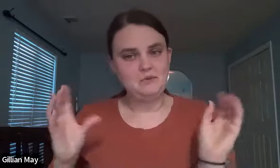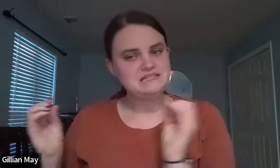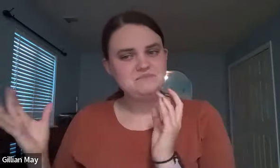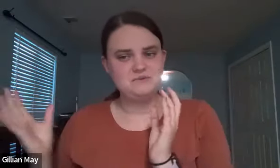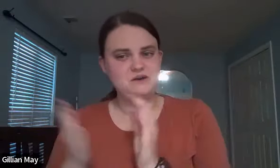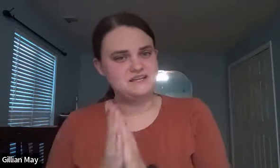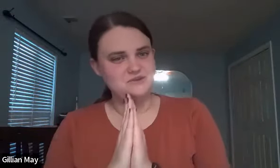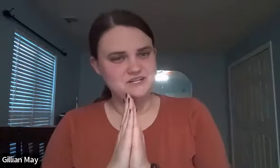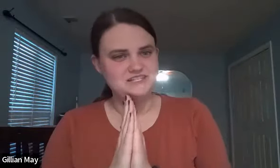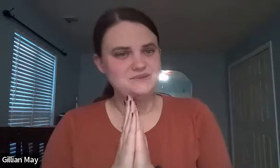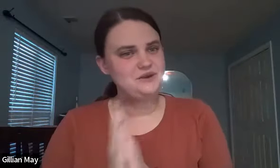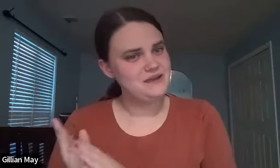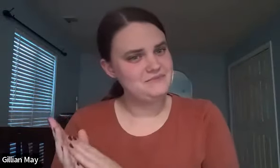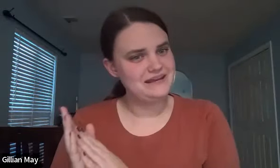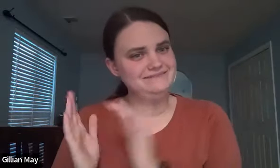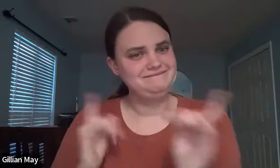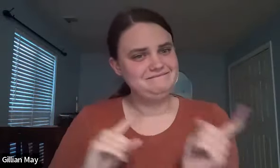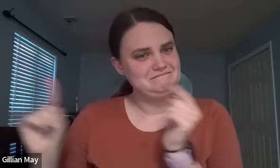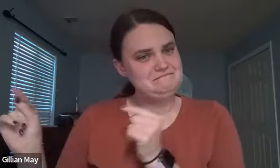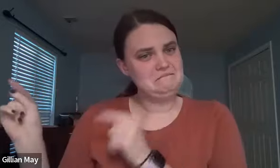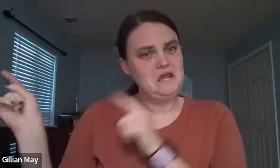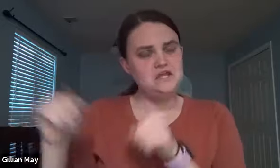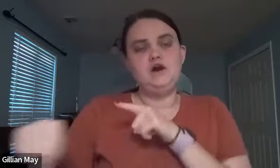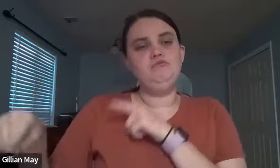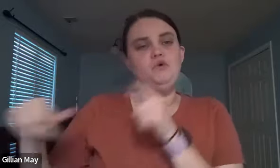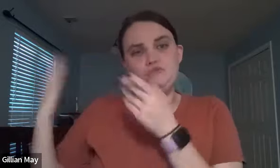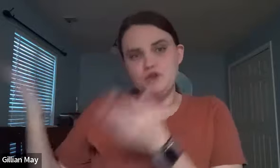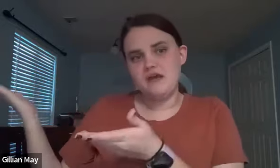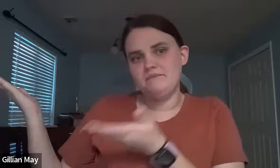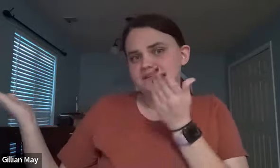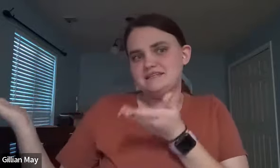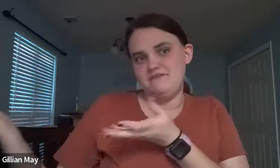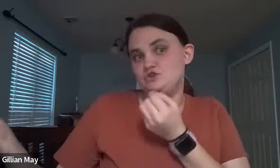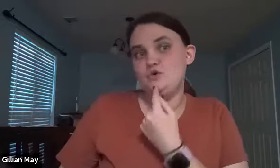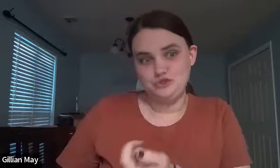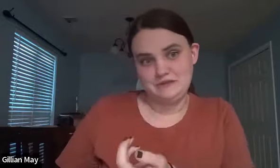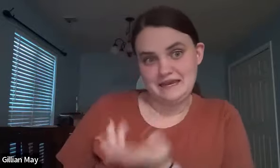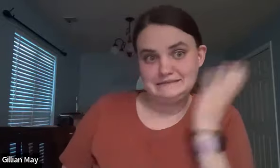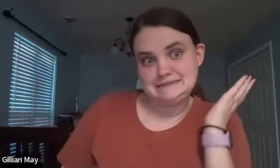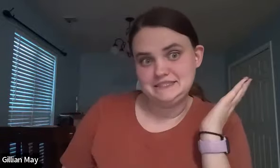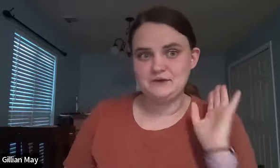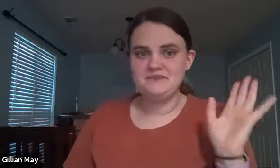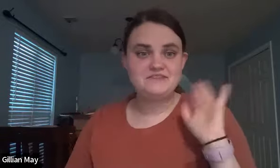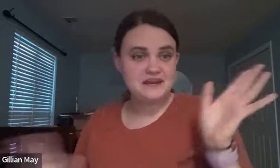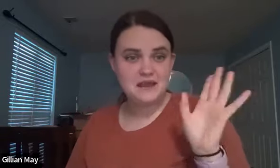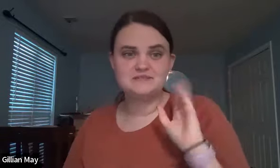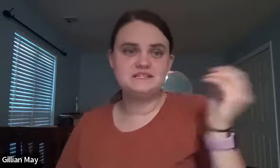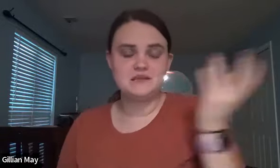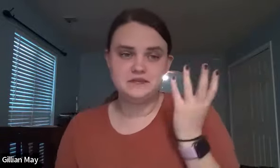always happy when people ask me questions. And I'm like, oh, wait a minute. Y'all won't know that because I haven't told you that. So if that happens, please let me,